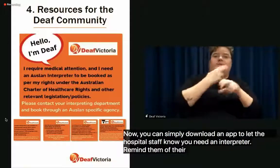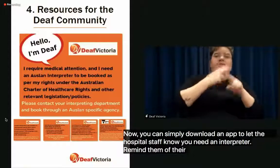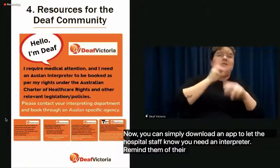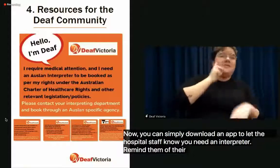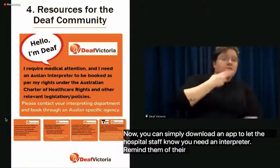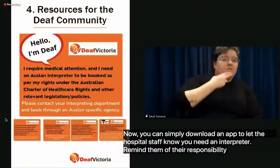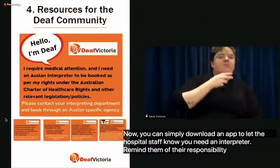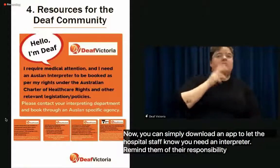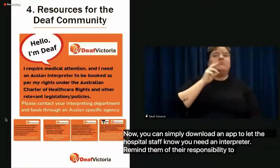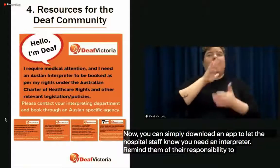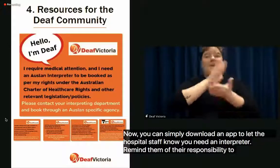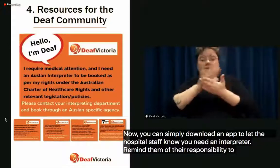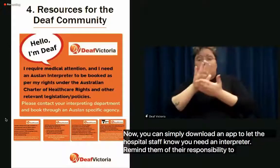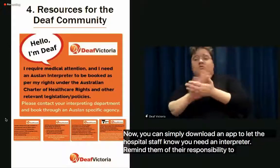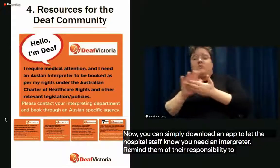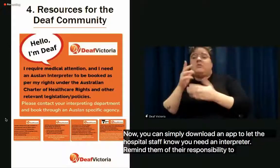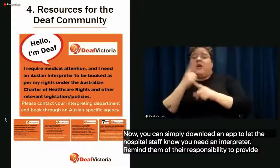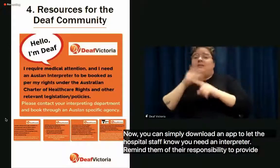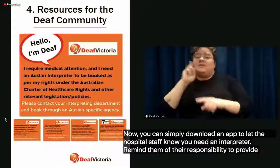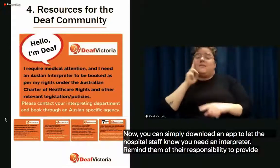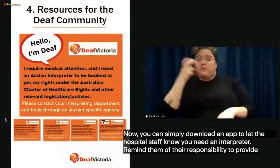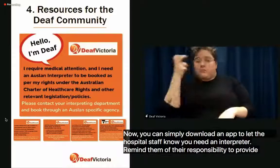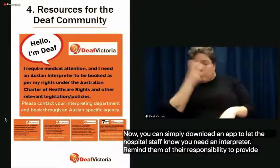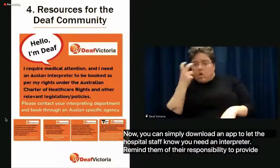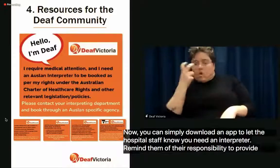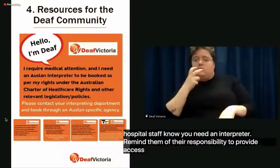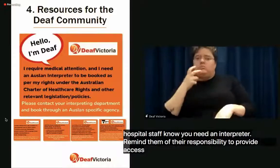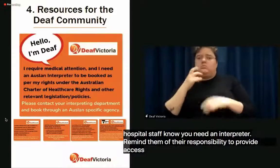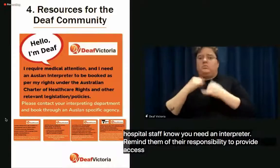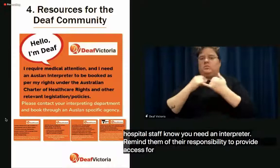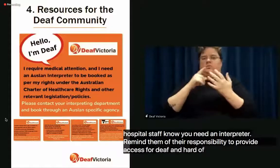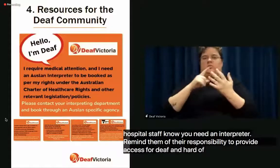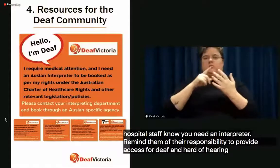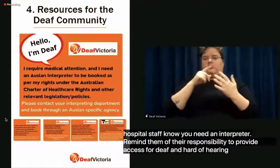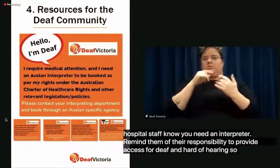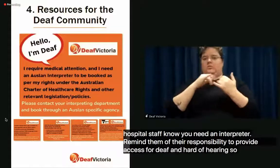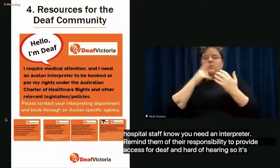We also have made other resources for deaf and hard of hearing people, as well as deaf and blind people.